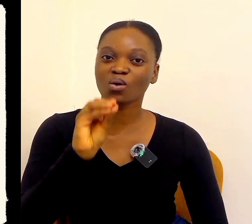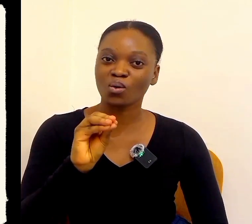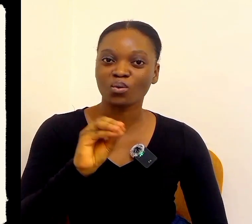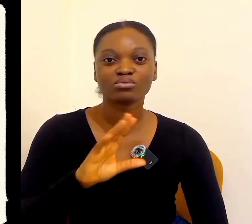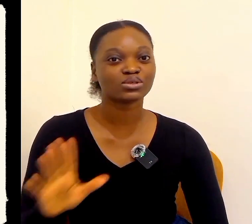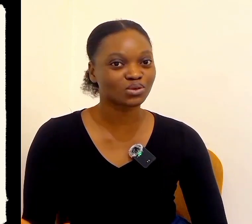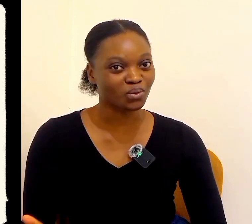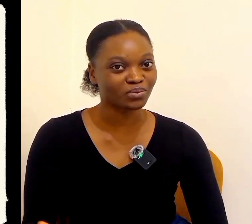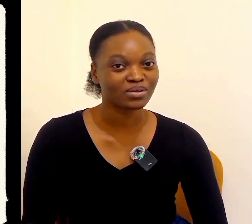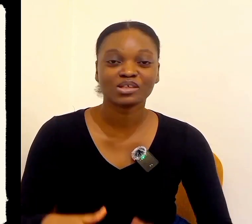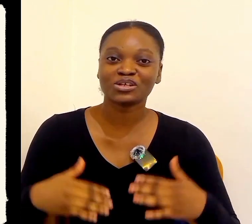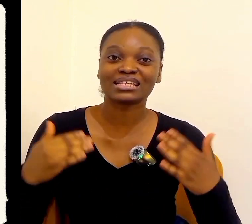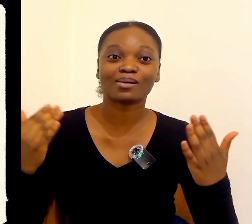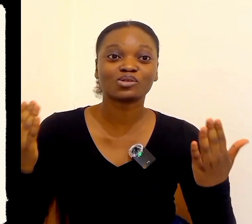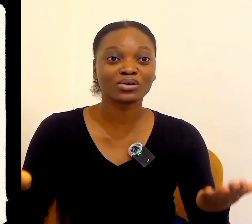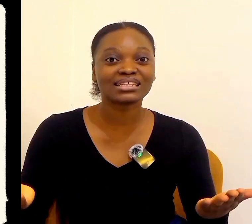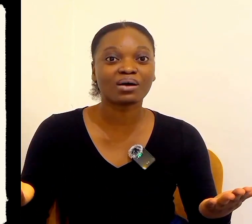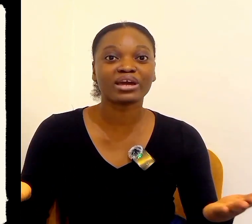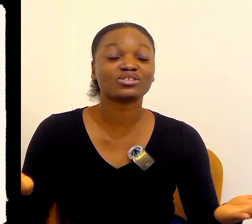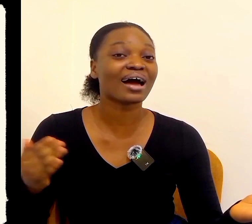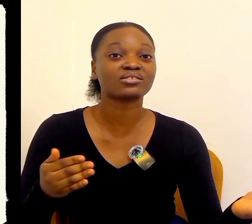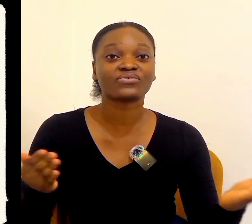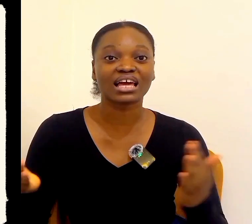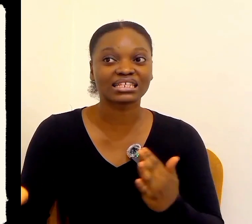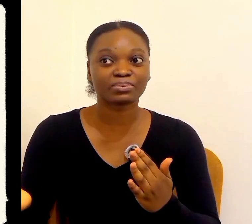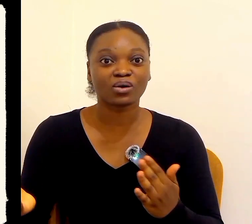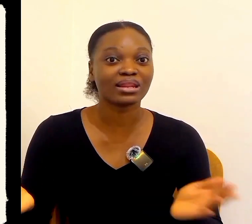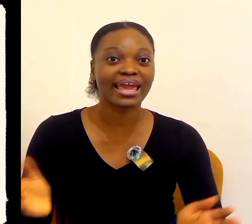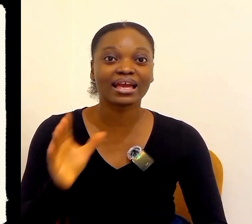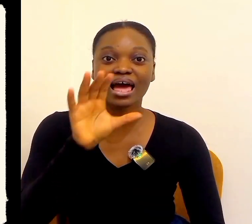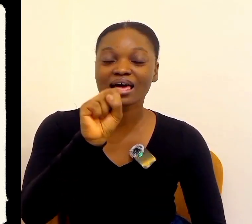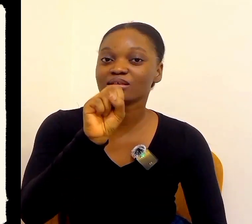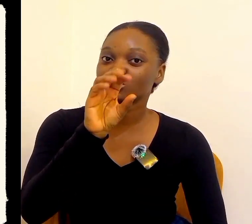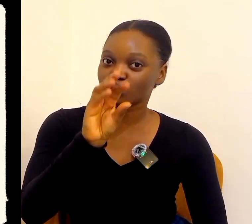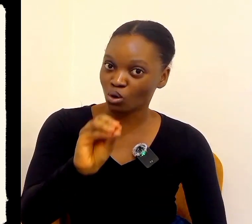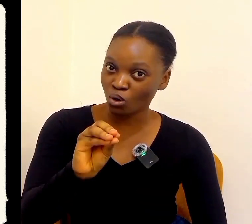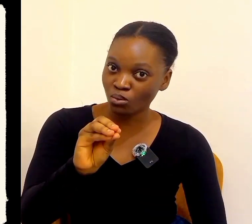S-O, so. So there are some 2-letter words you have to finger spell, like so,